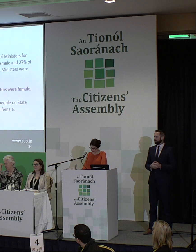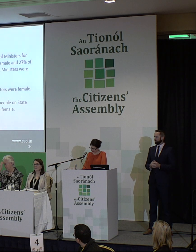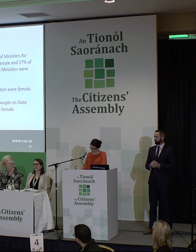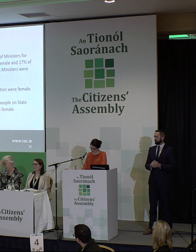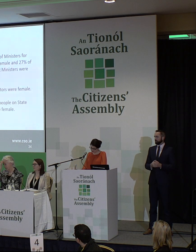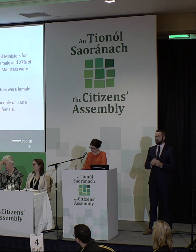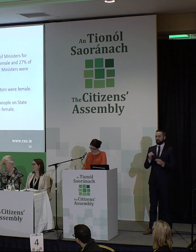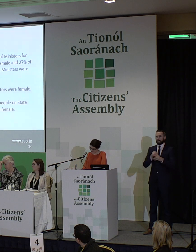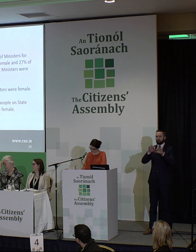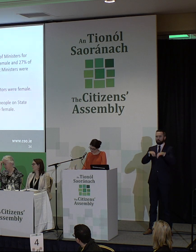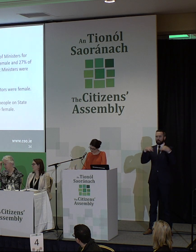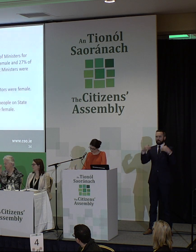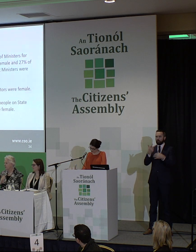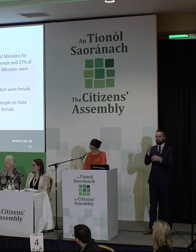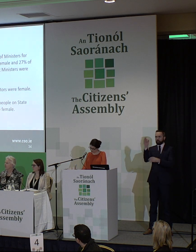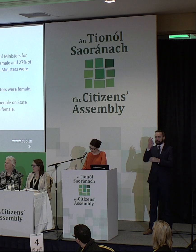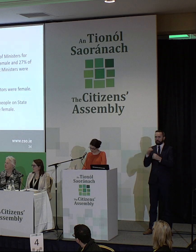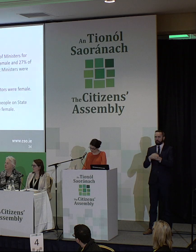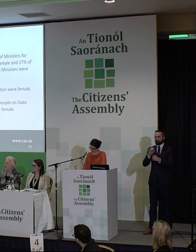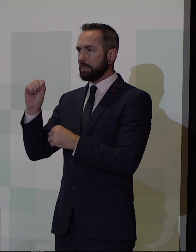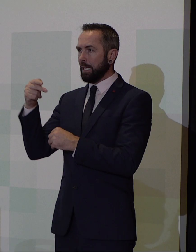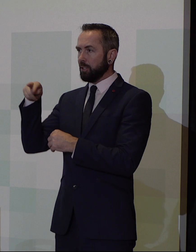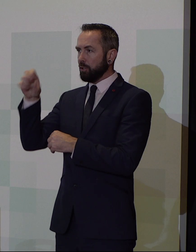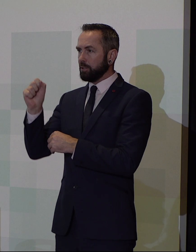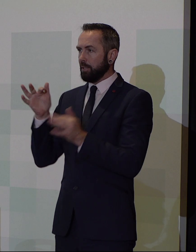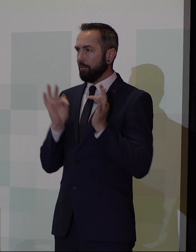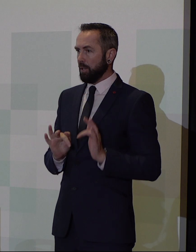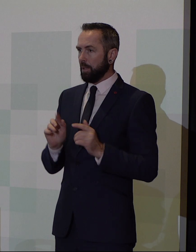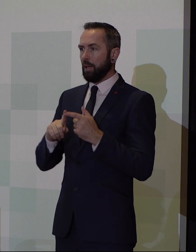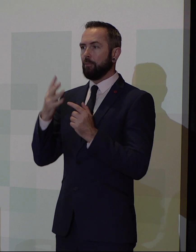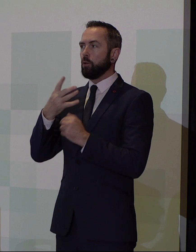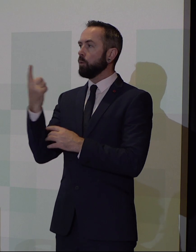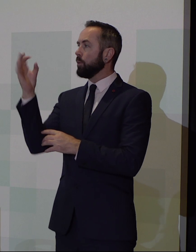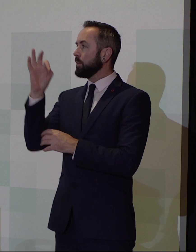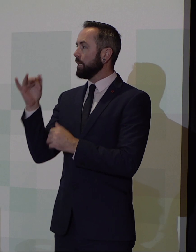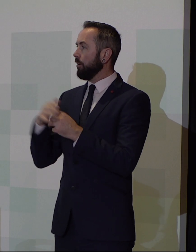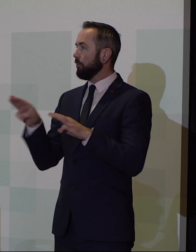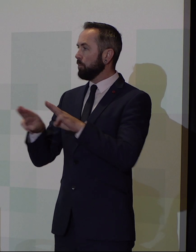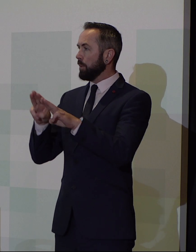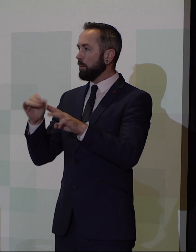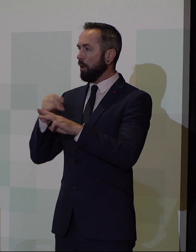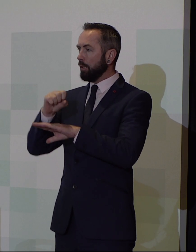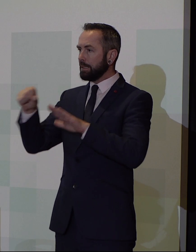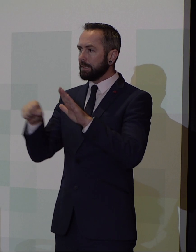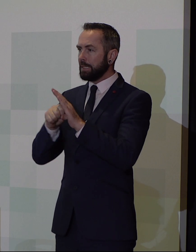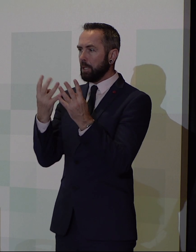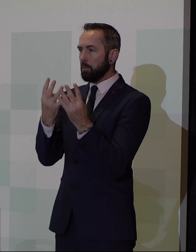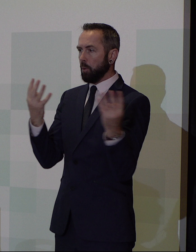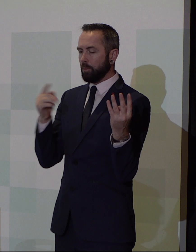In the Seanad, 30% of senators were female, while about 41% of people on state boards were